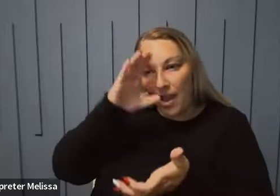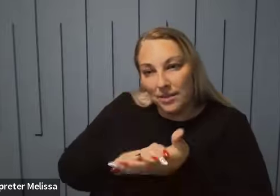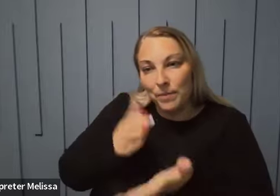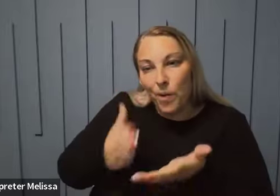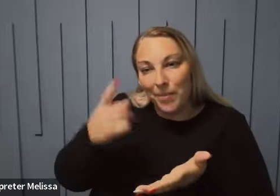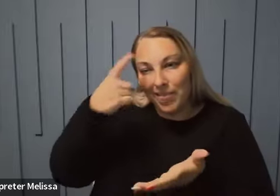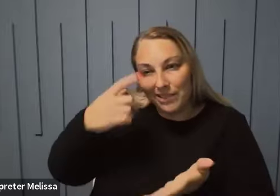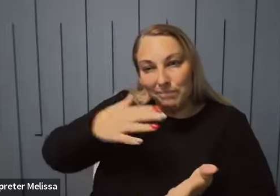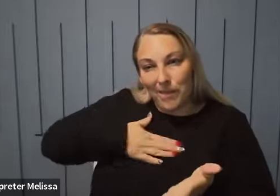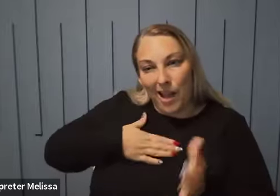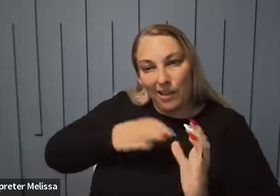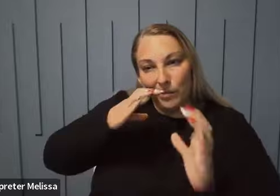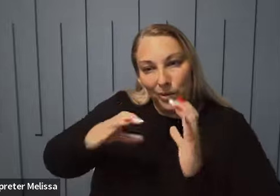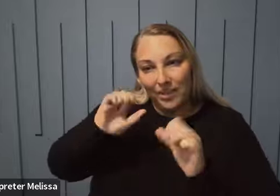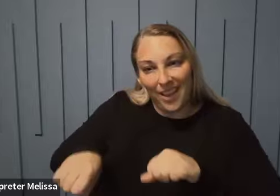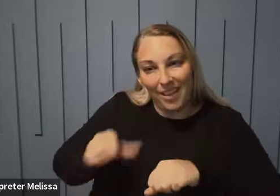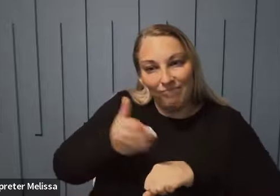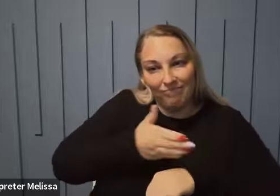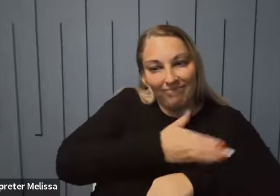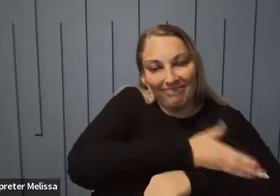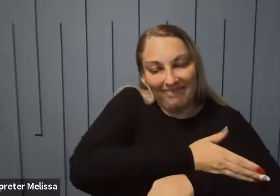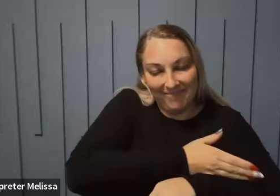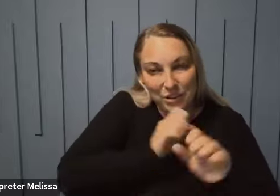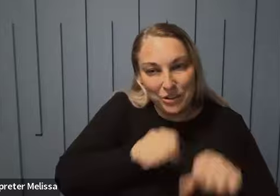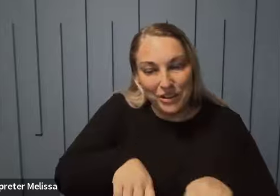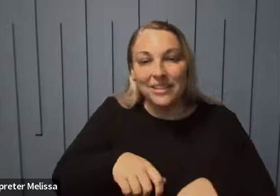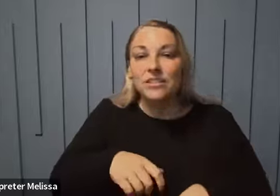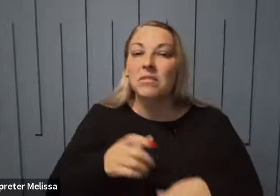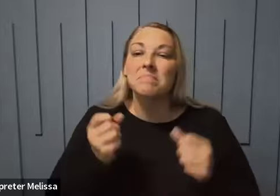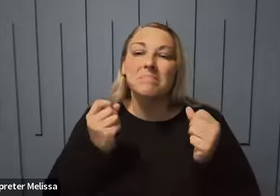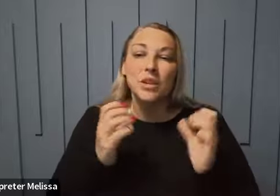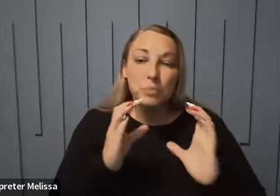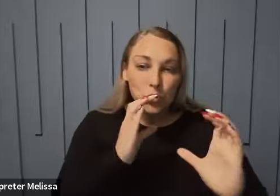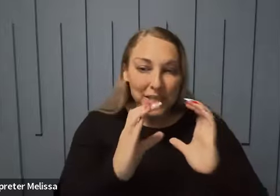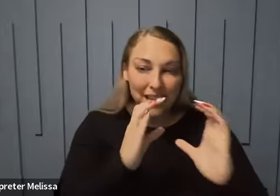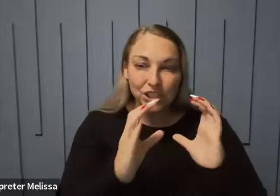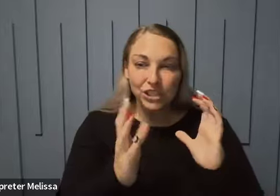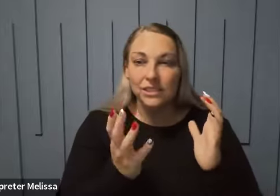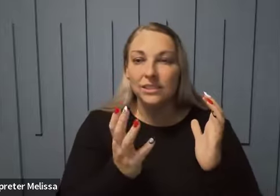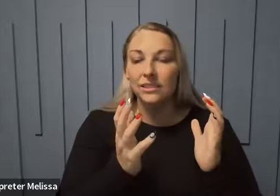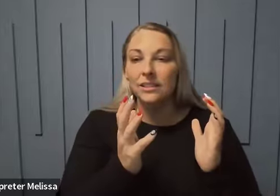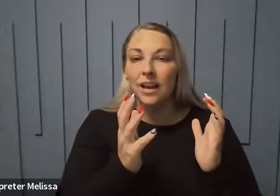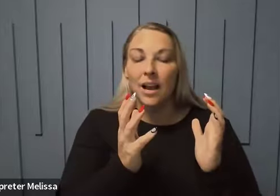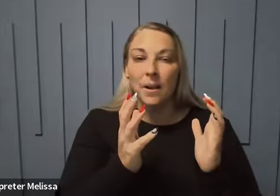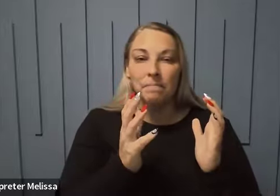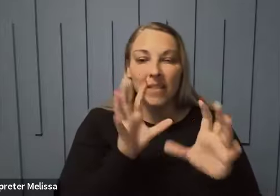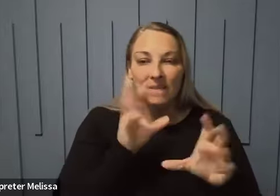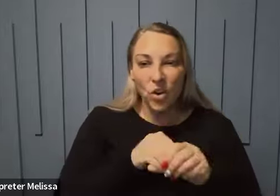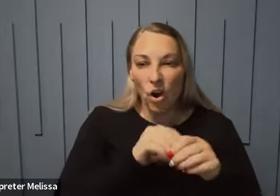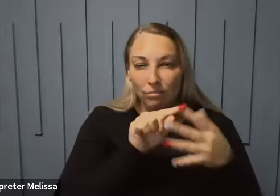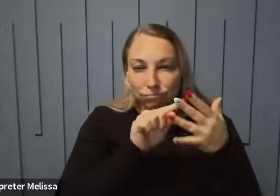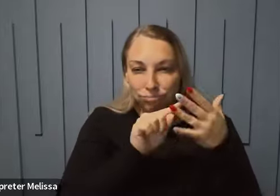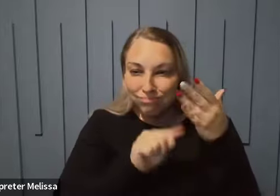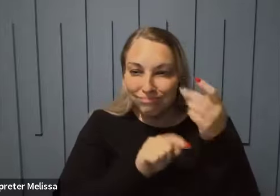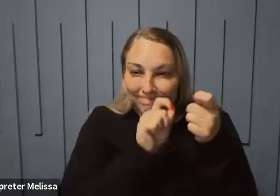like, this is not how we treat people. So there are lots of different specificities of communication that we